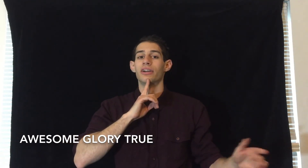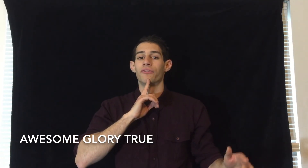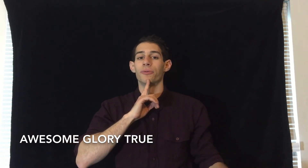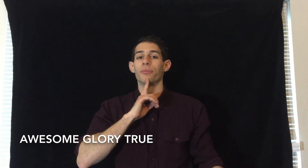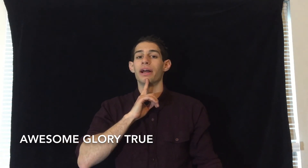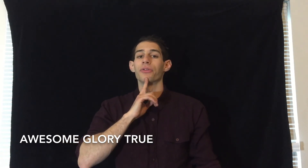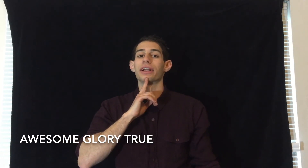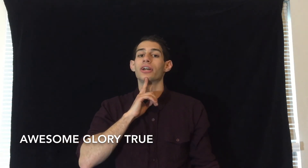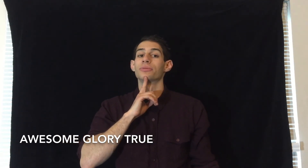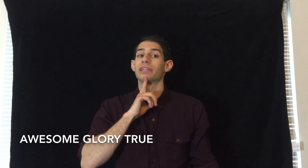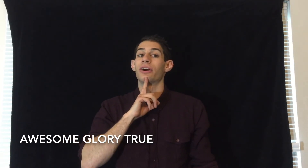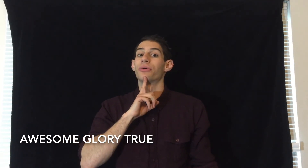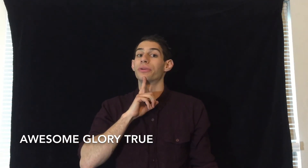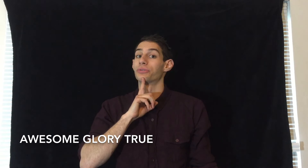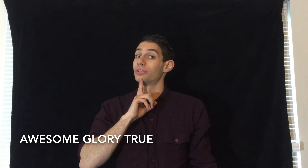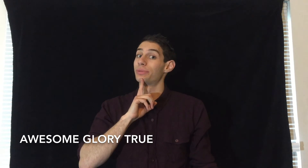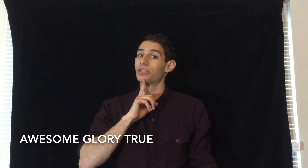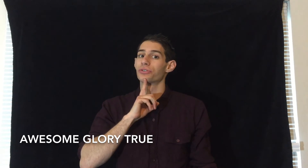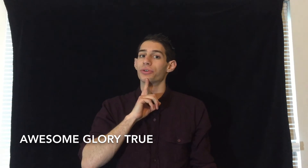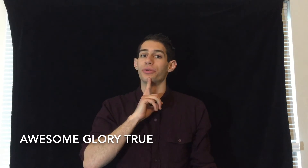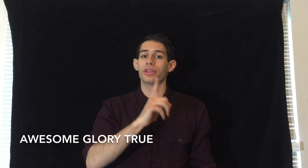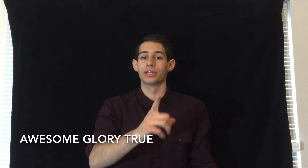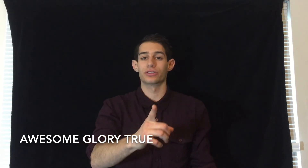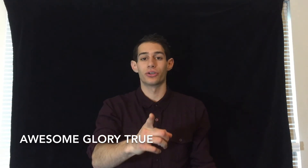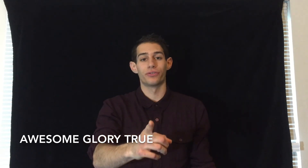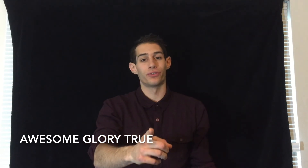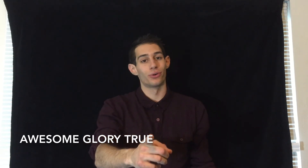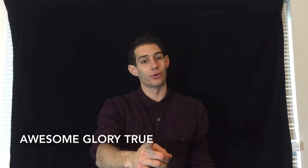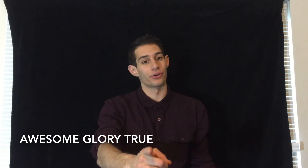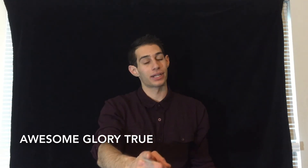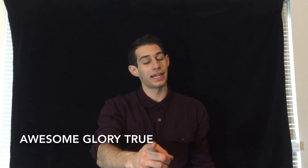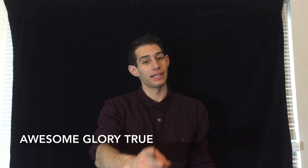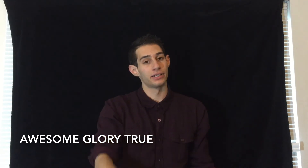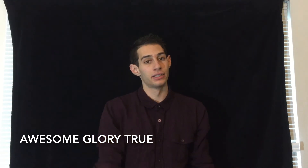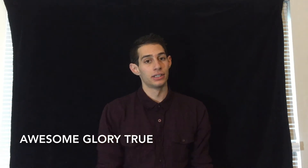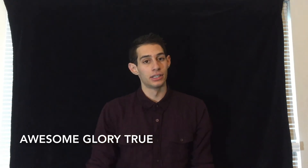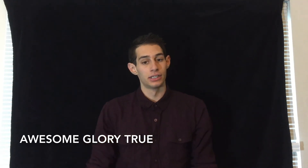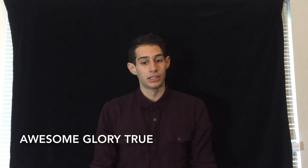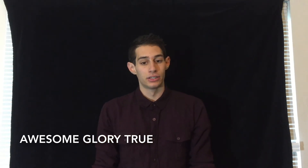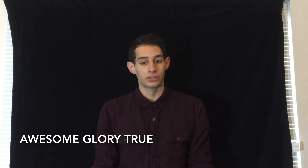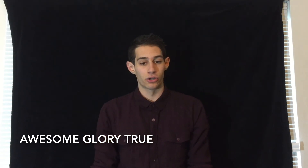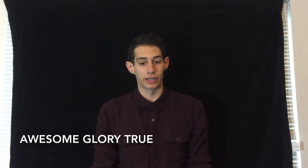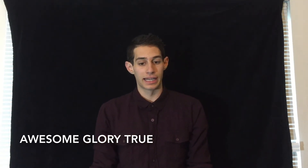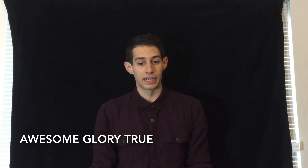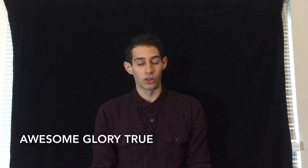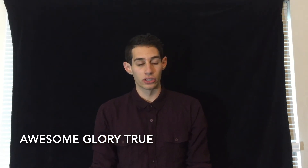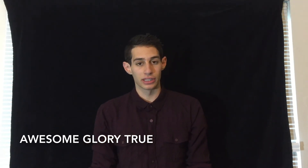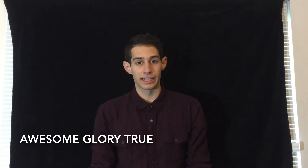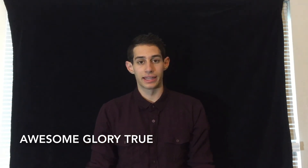from your mouth that comes out because we speak truth and just go forward, okay? So again, it looks like